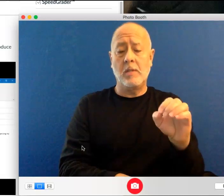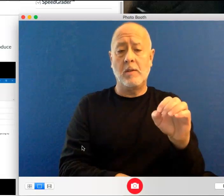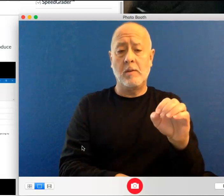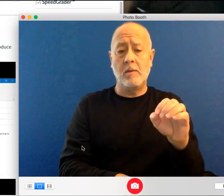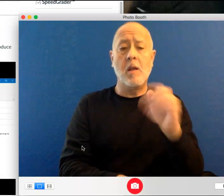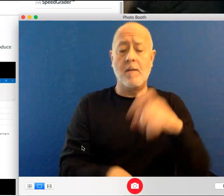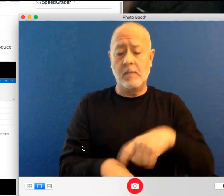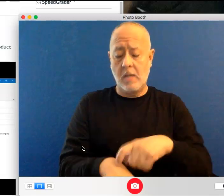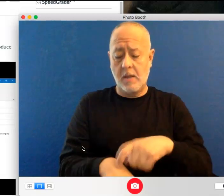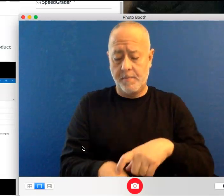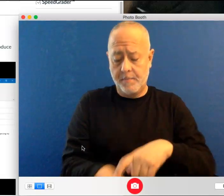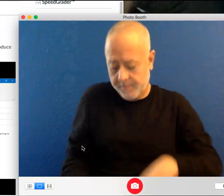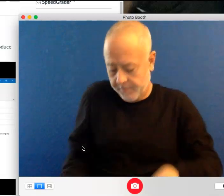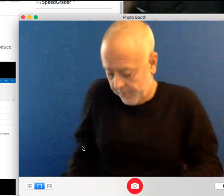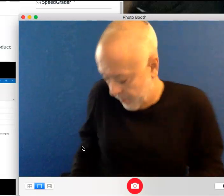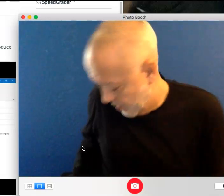of the time